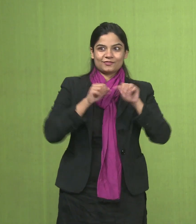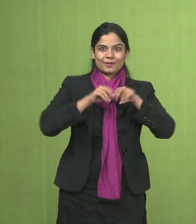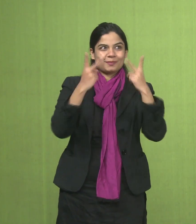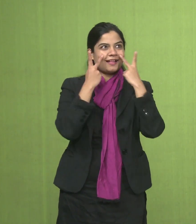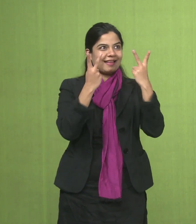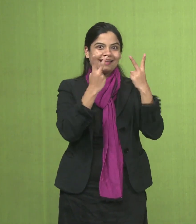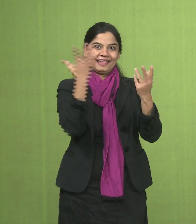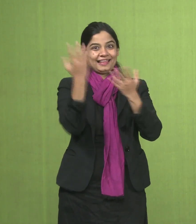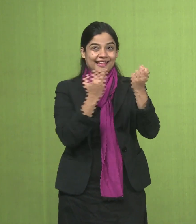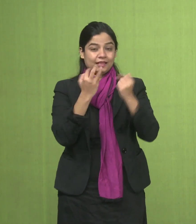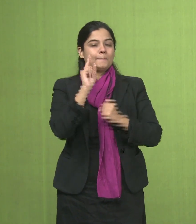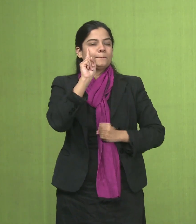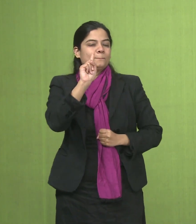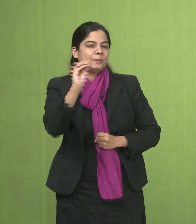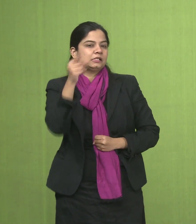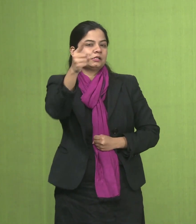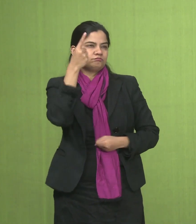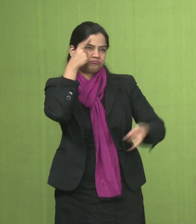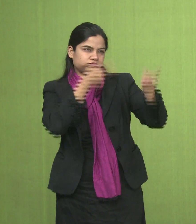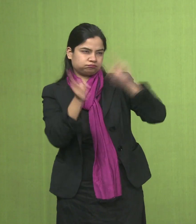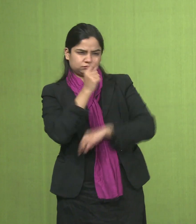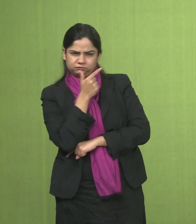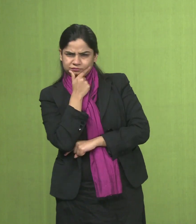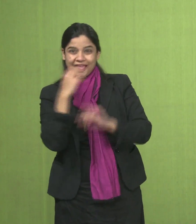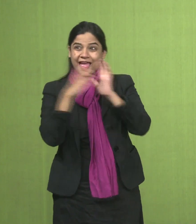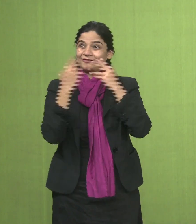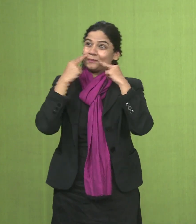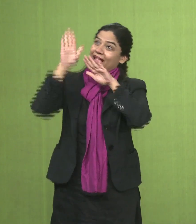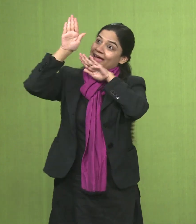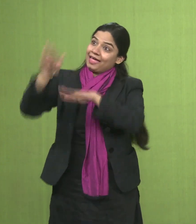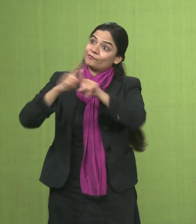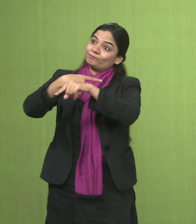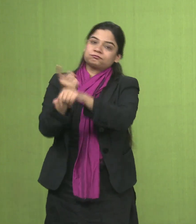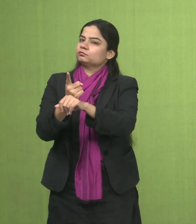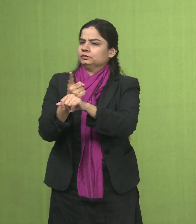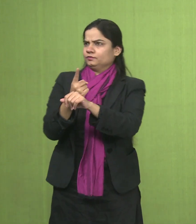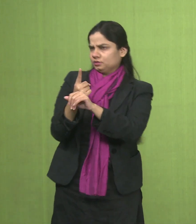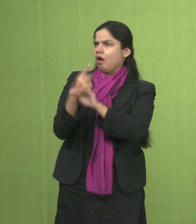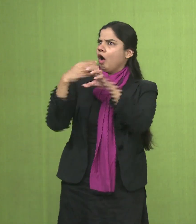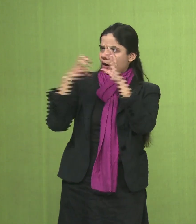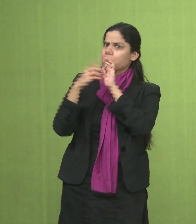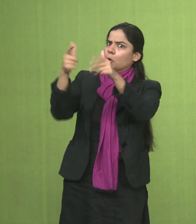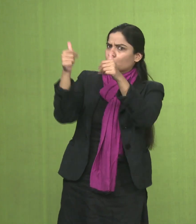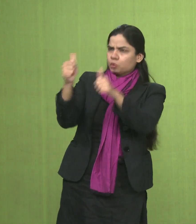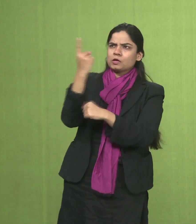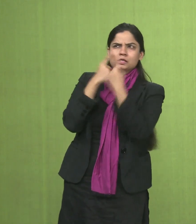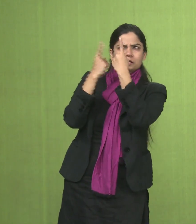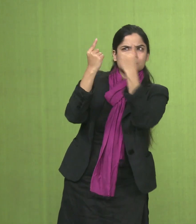Under advertisements, we always have to ensure, we have to be very mindful that we don't have to immediately buy looking at the